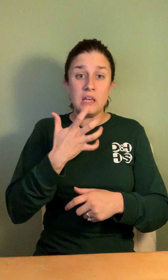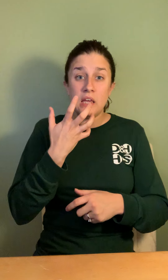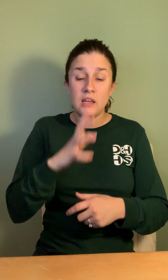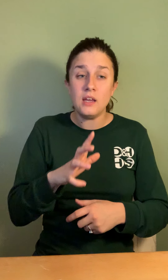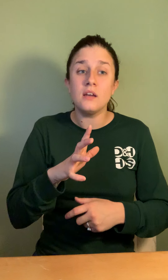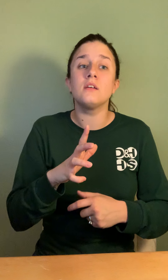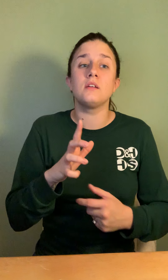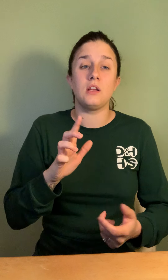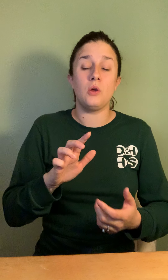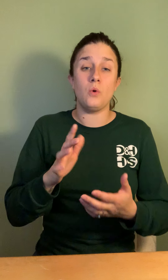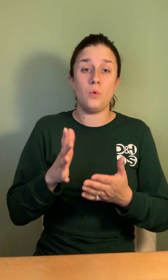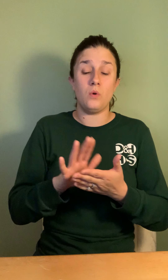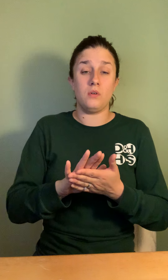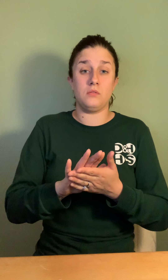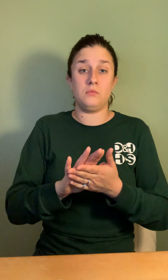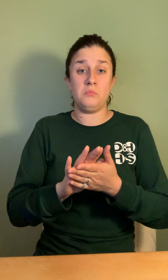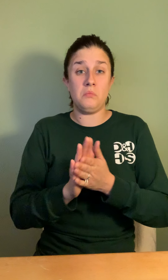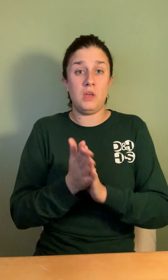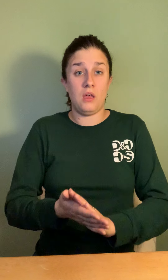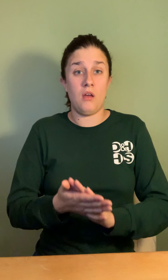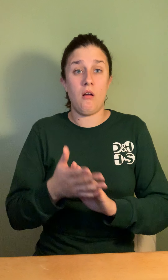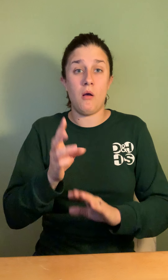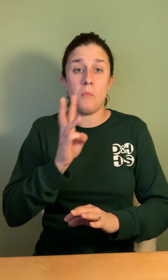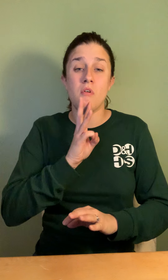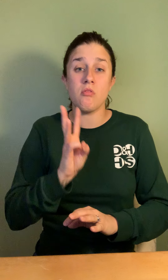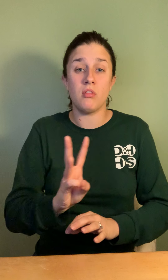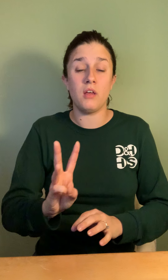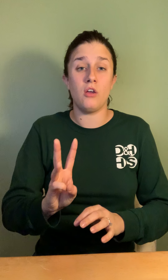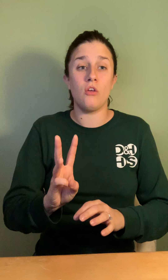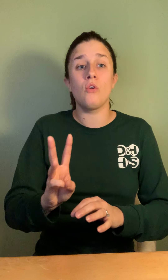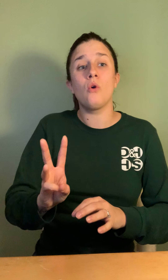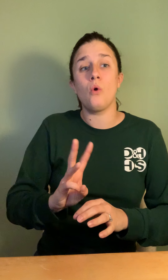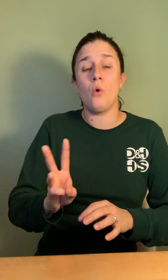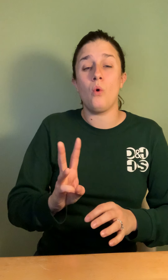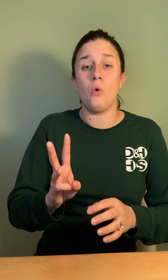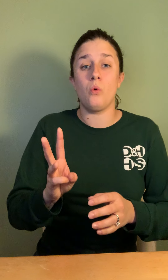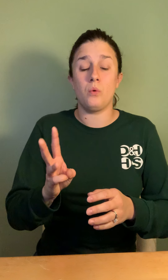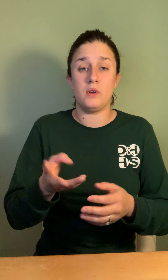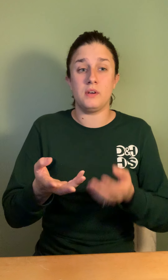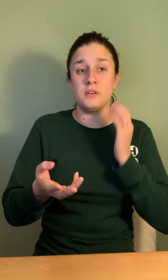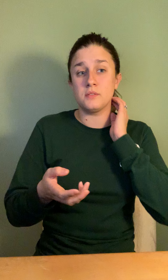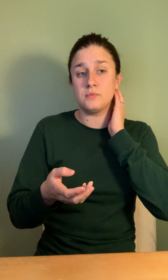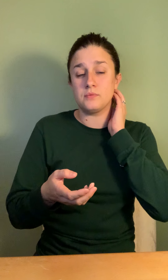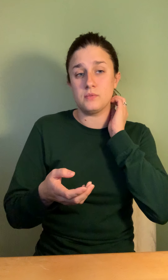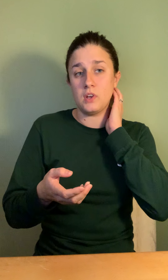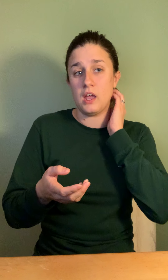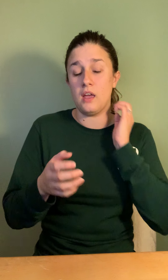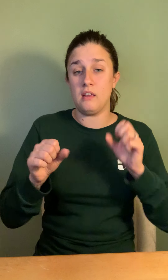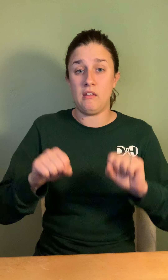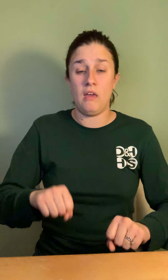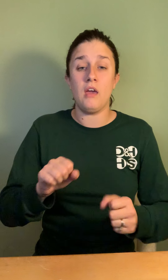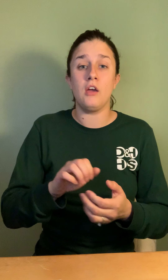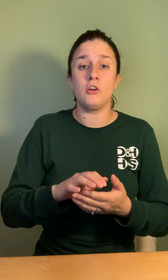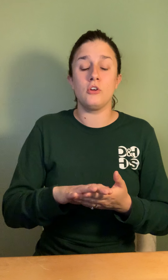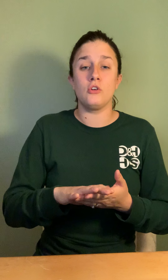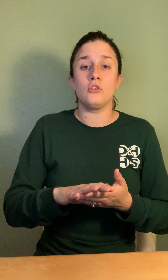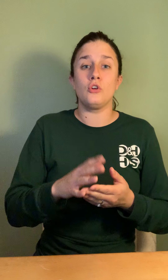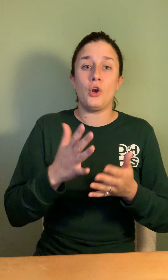state of magma? Well, it can then, of course, cool and solidify again, giving